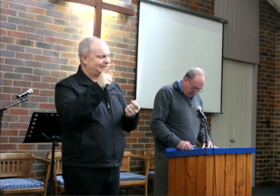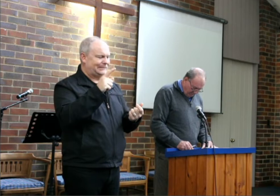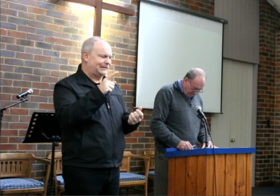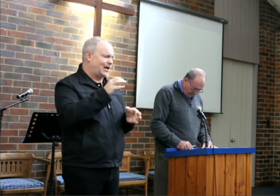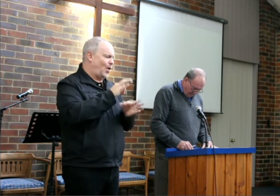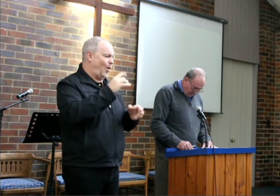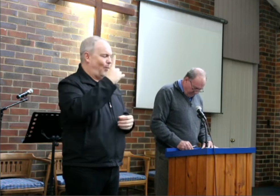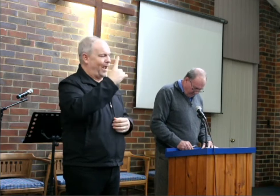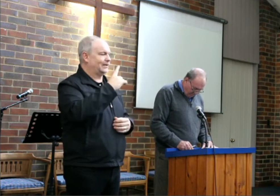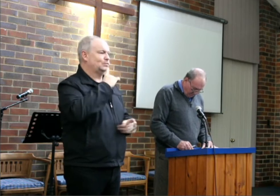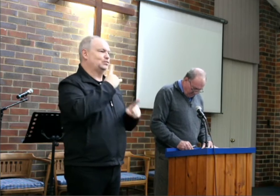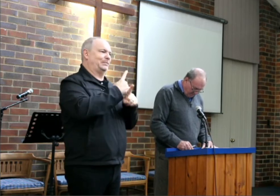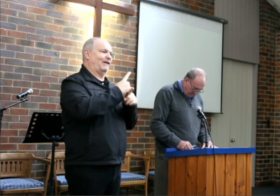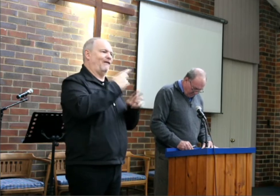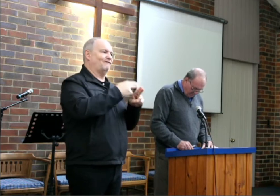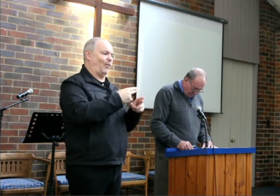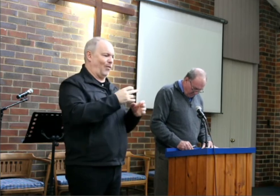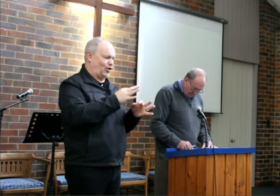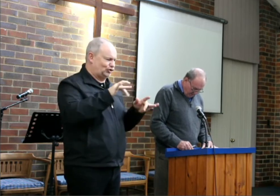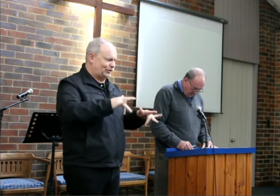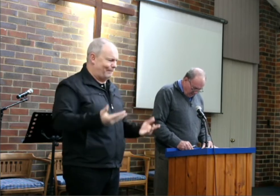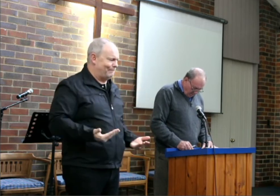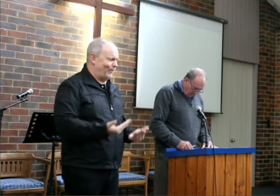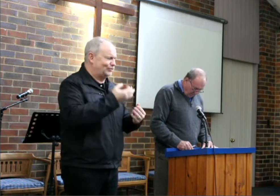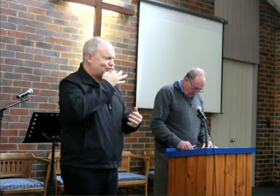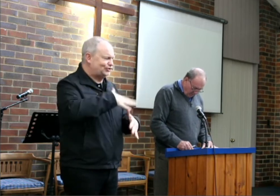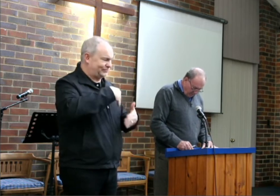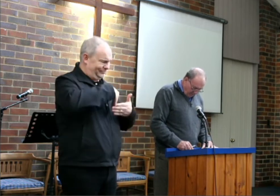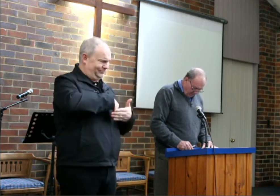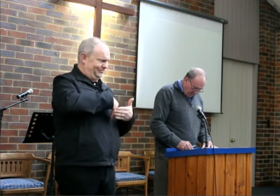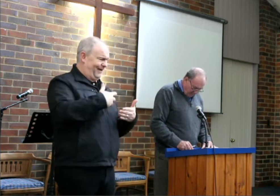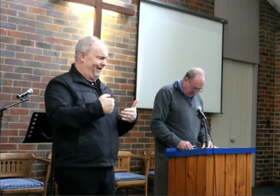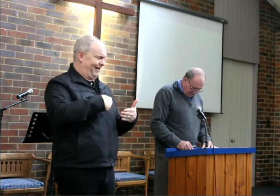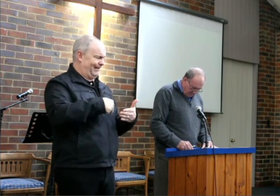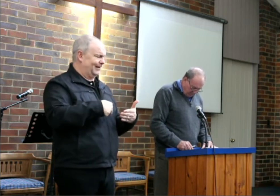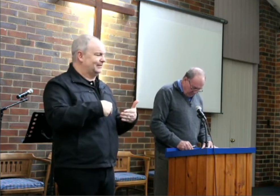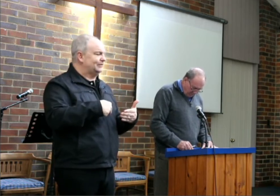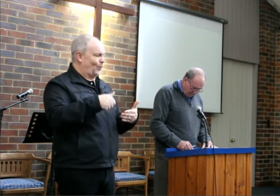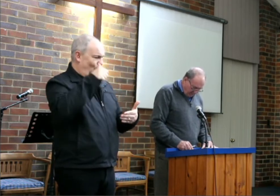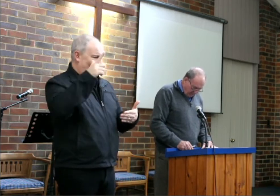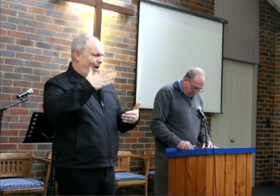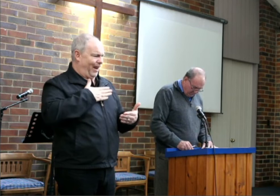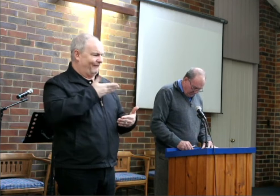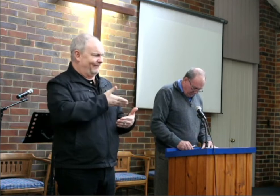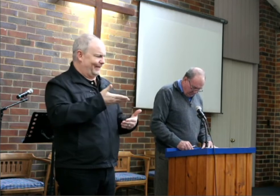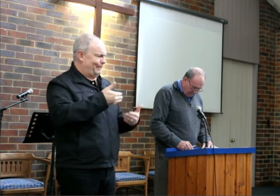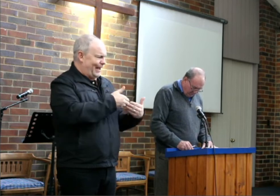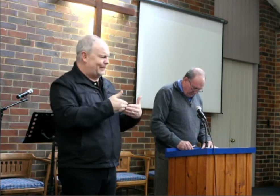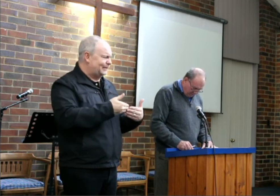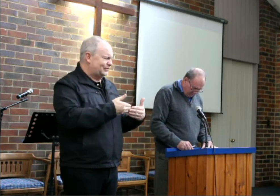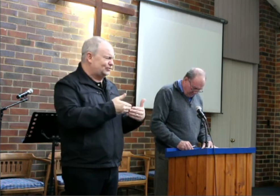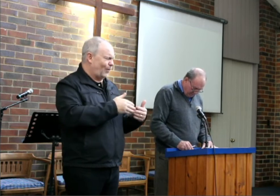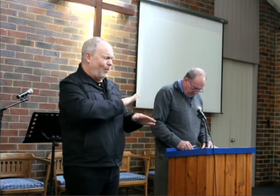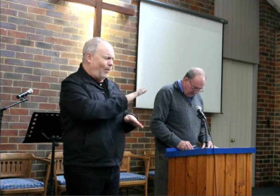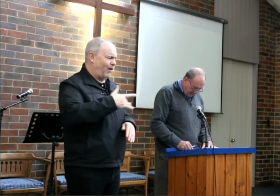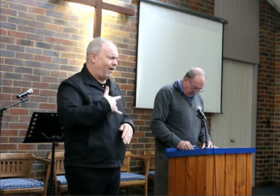speaking up for the rights of the unborn children. We know that you love them, Father, and that's the real issue here, Father. Life is precious, every life is